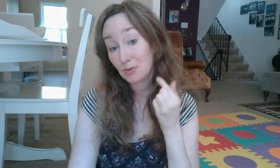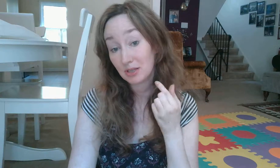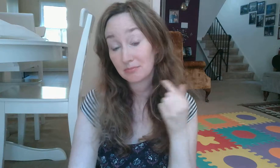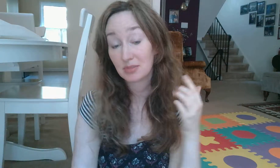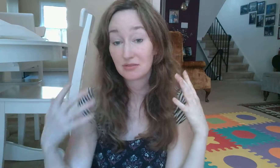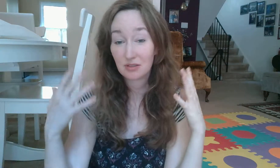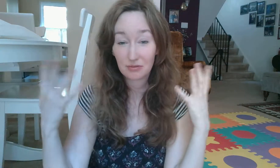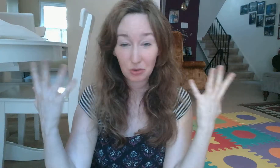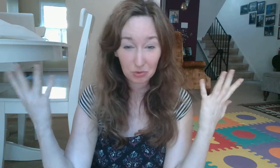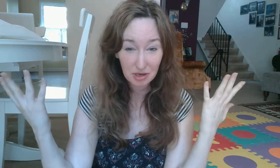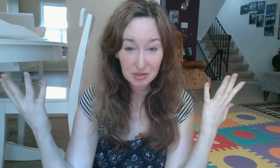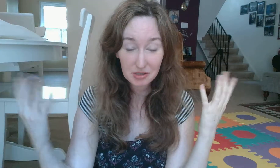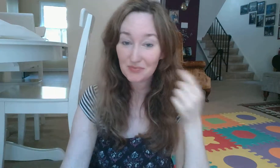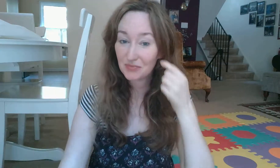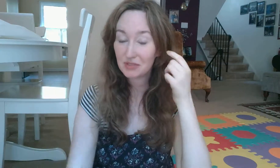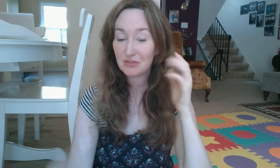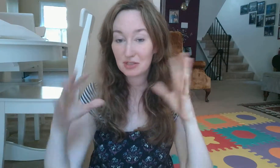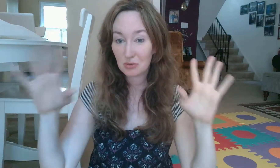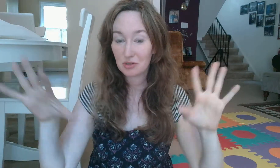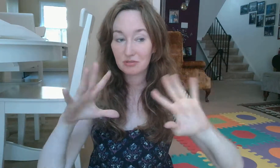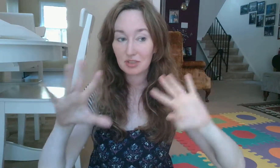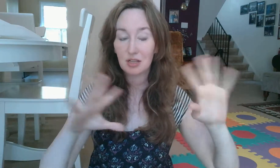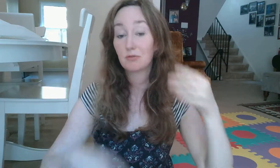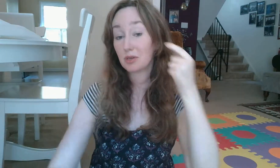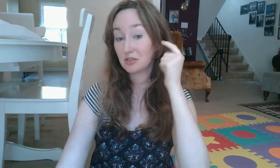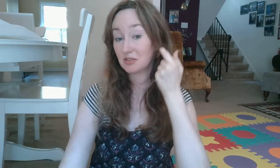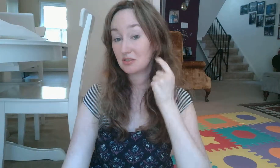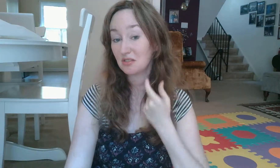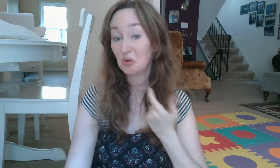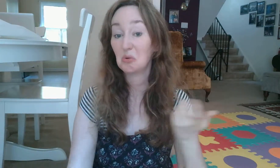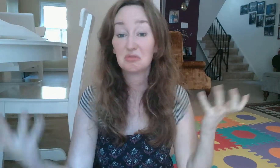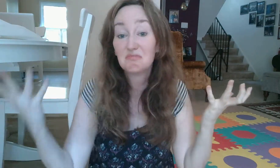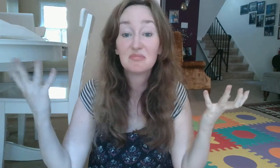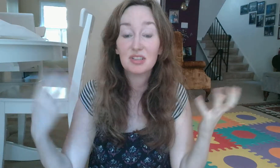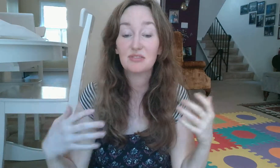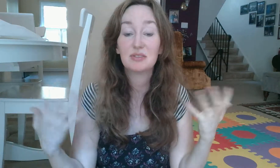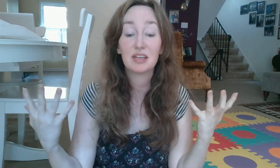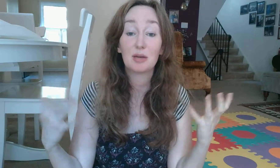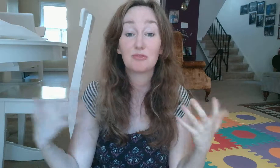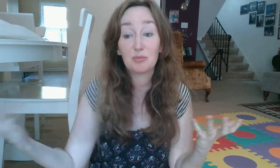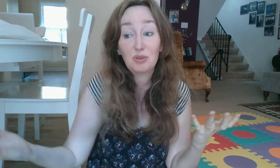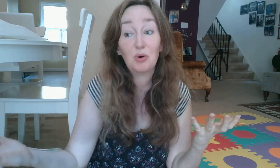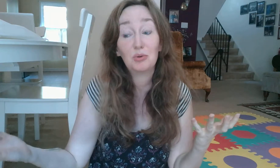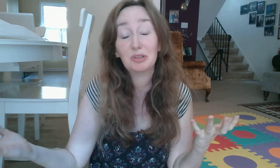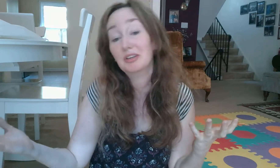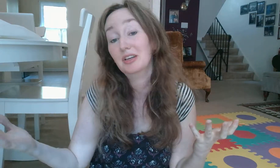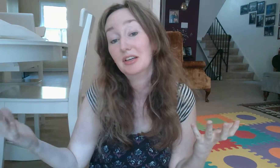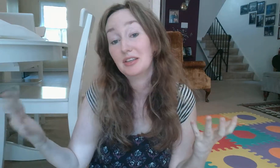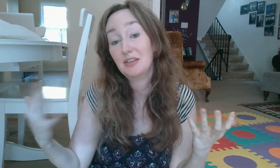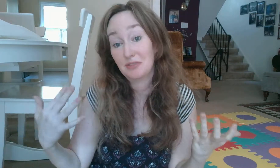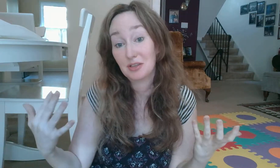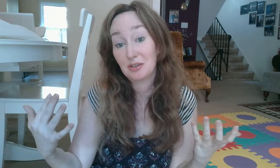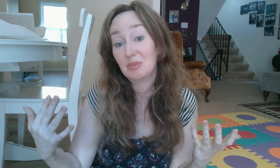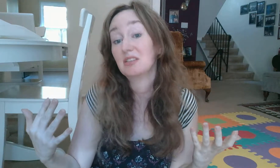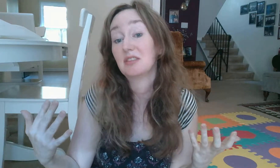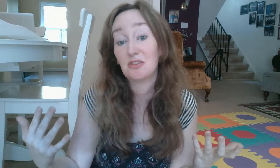California because of the gold rush. They shorten California to just gold. If you say I'm from gold, they figure you mean